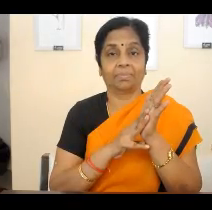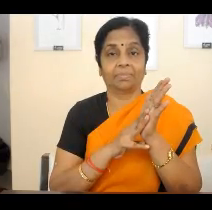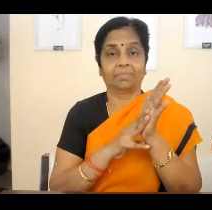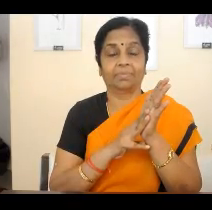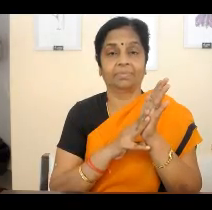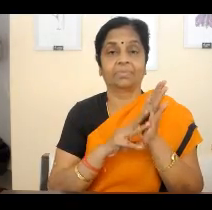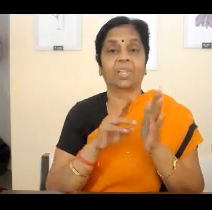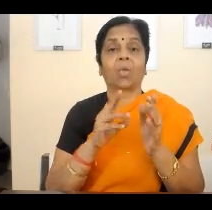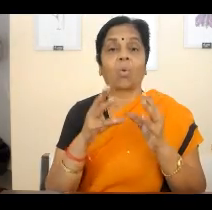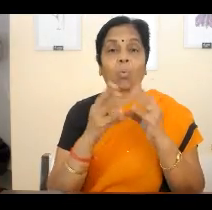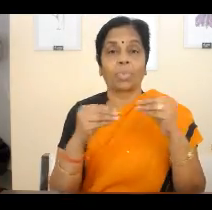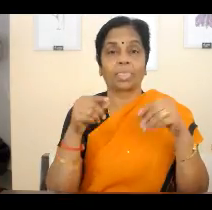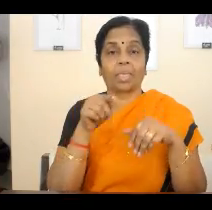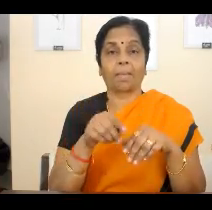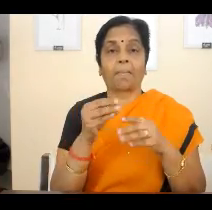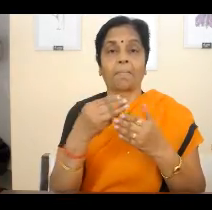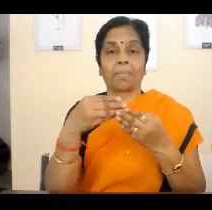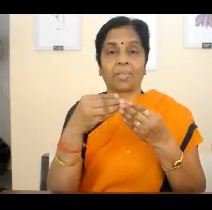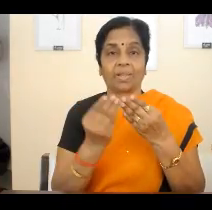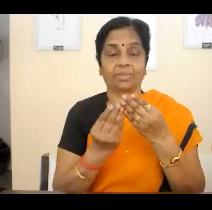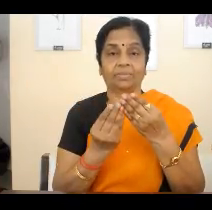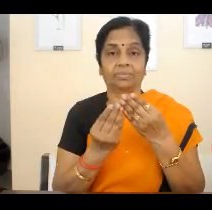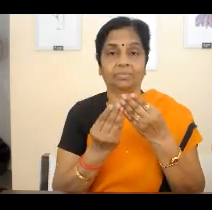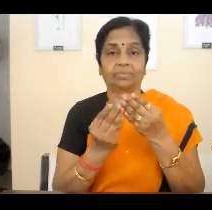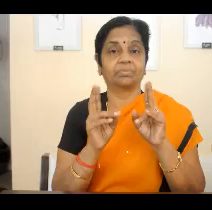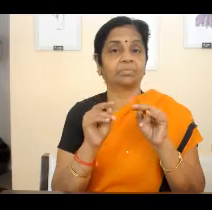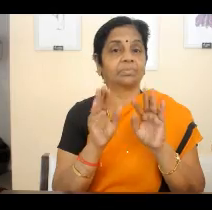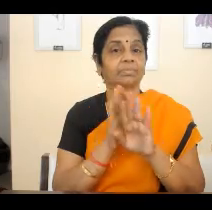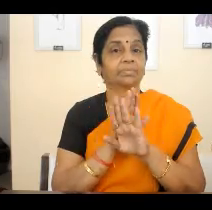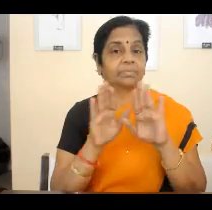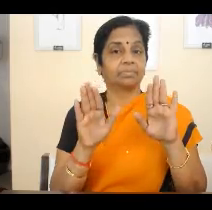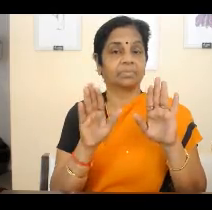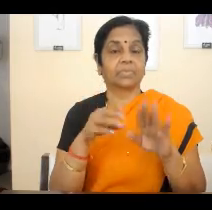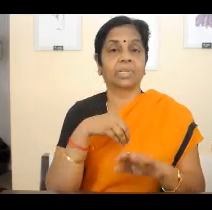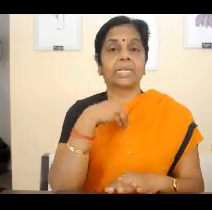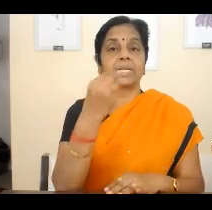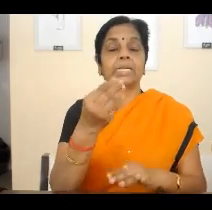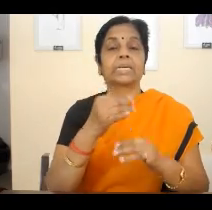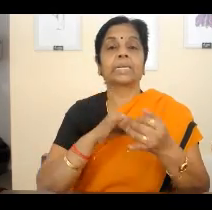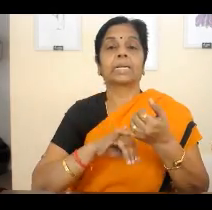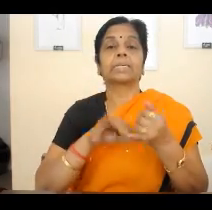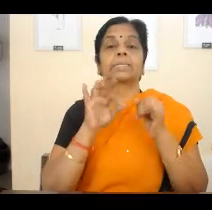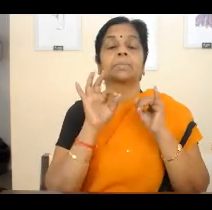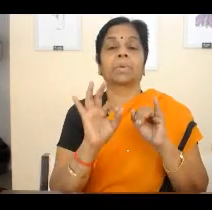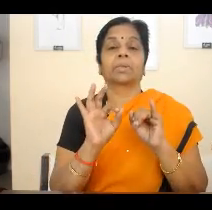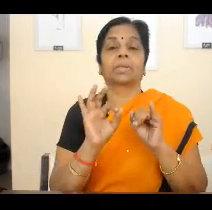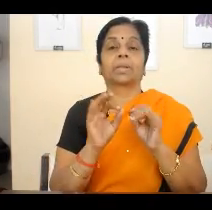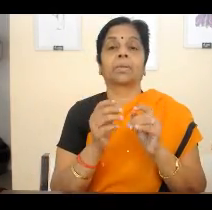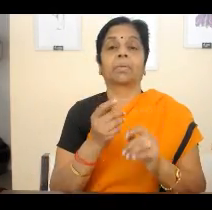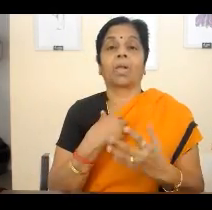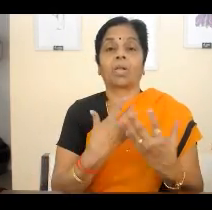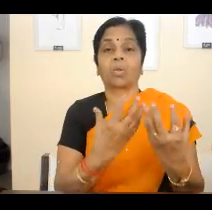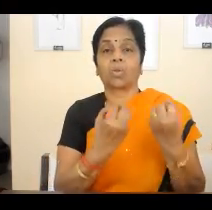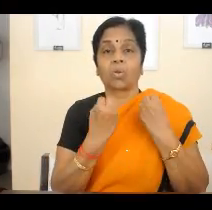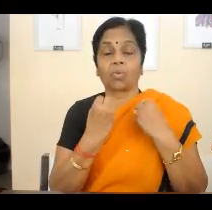with the bill does not give a specific amount needed for execution of the